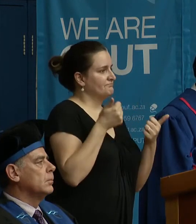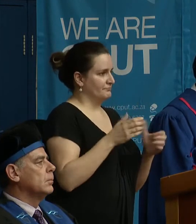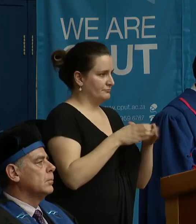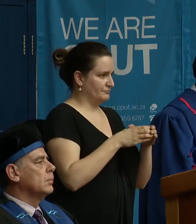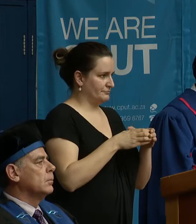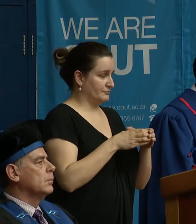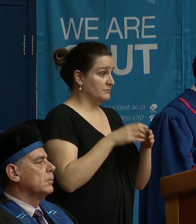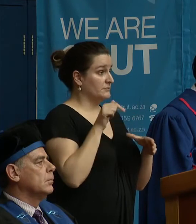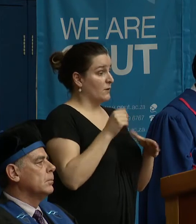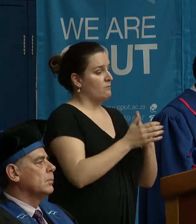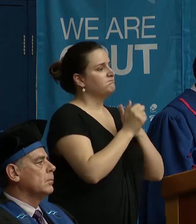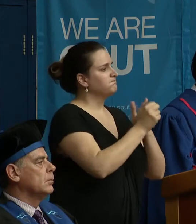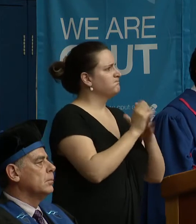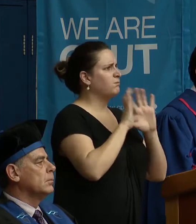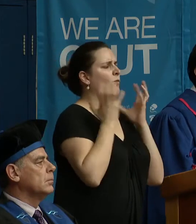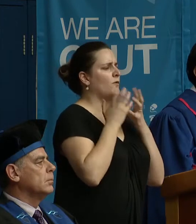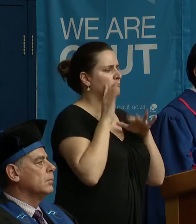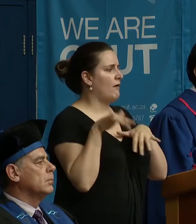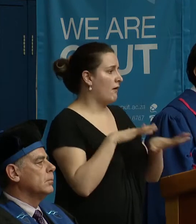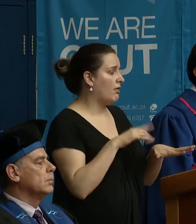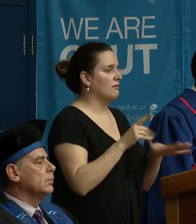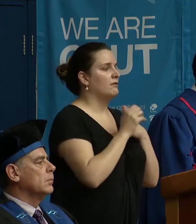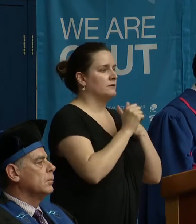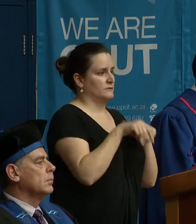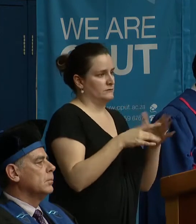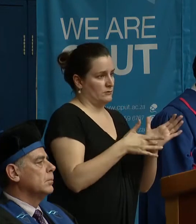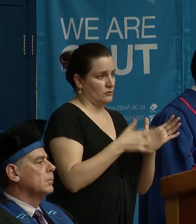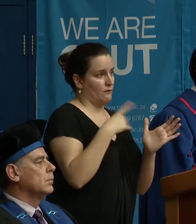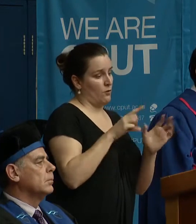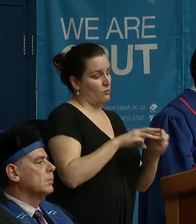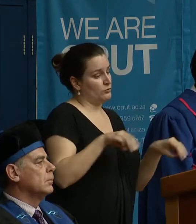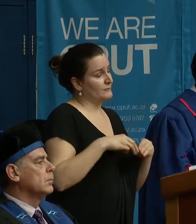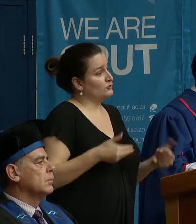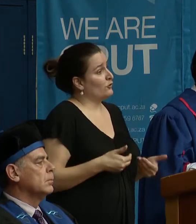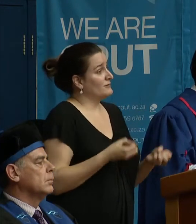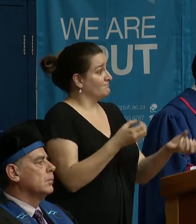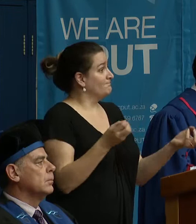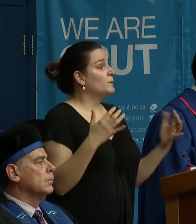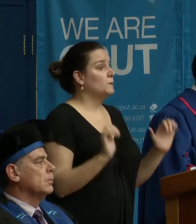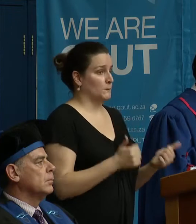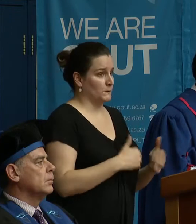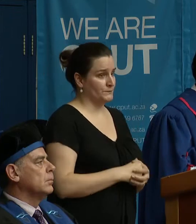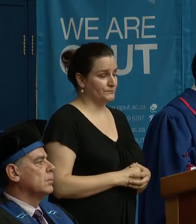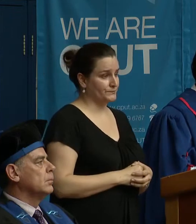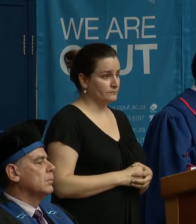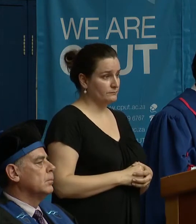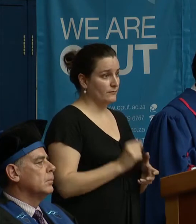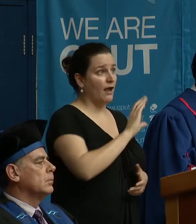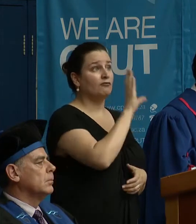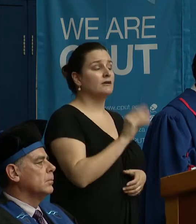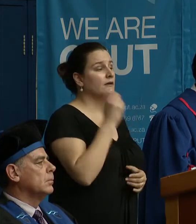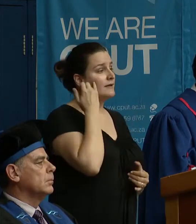recognized as a global leader and reference in the use of technology for municipal service delivery. African ideas